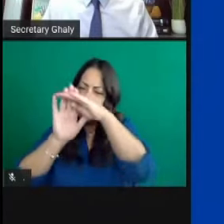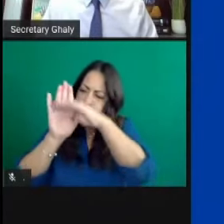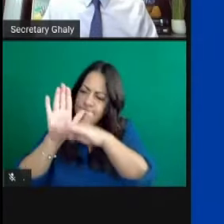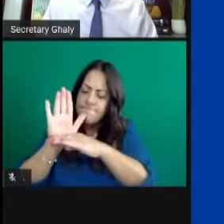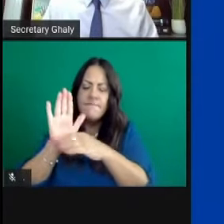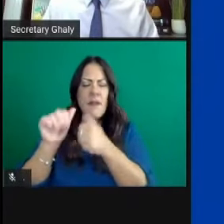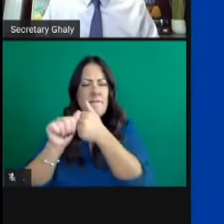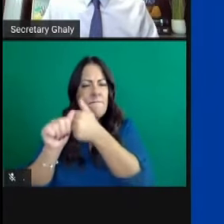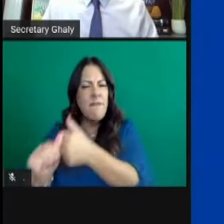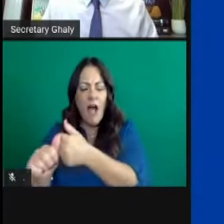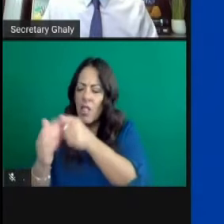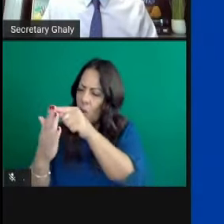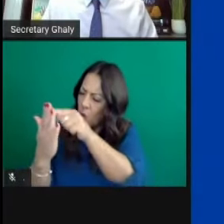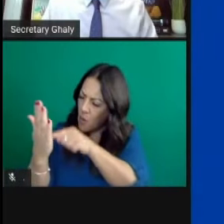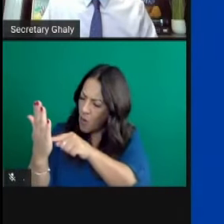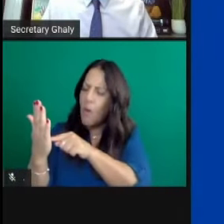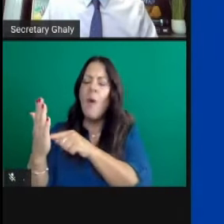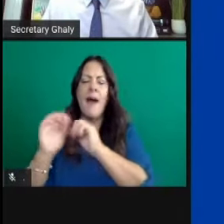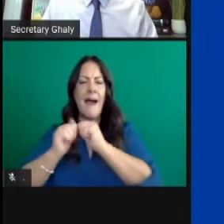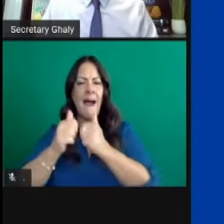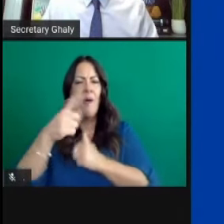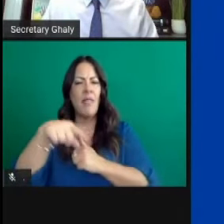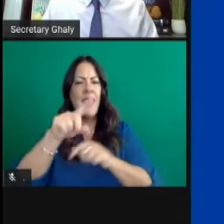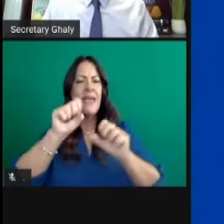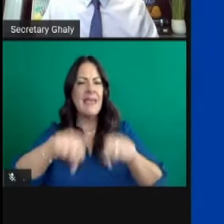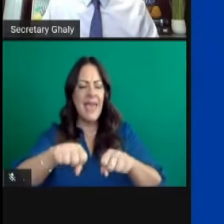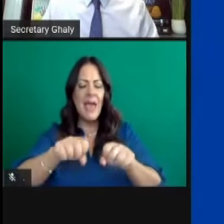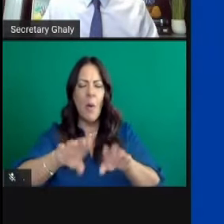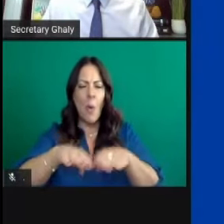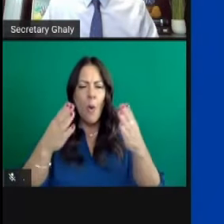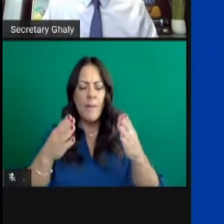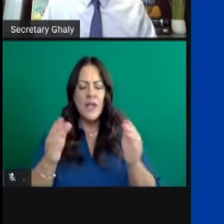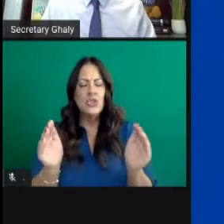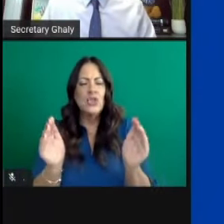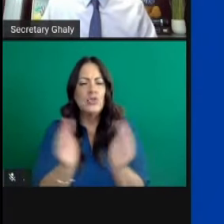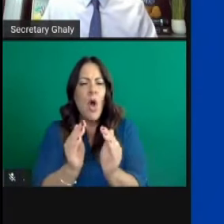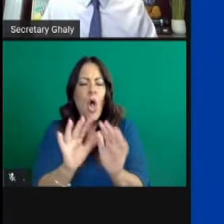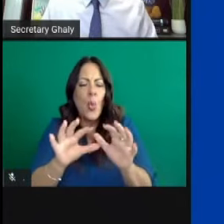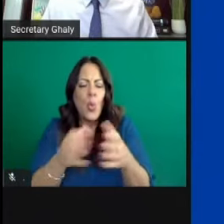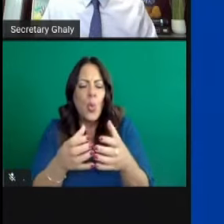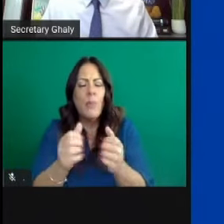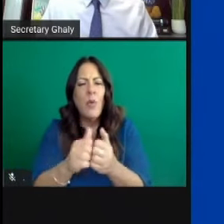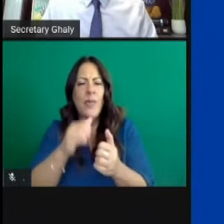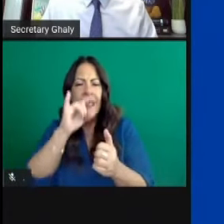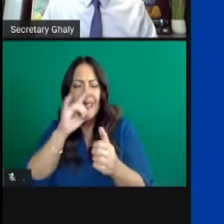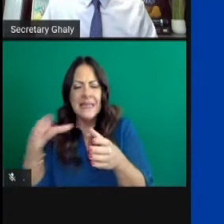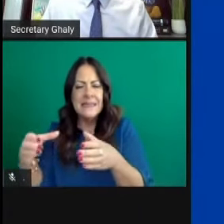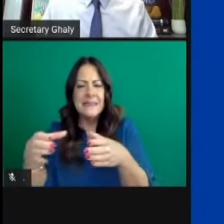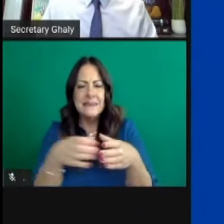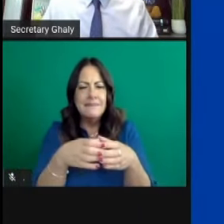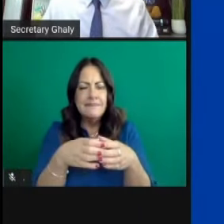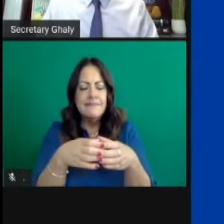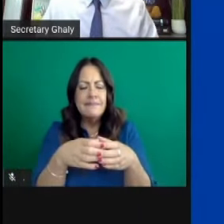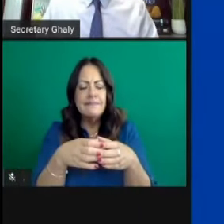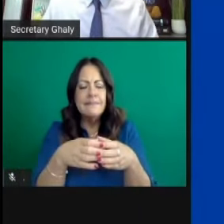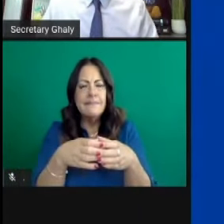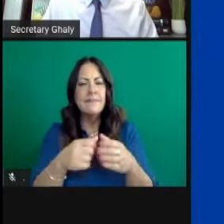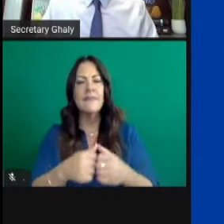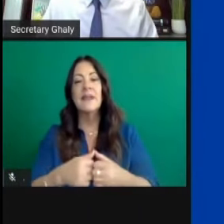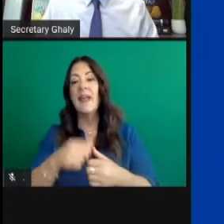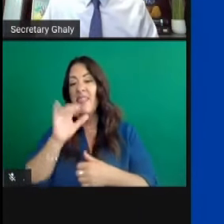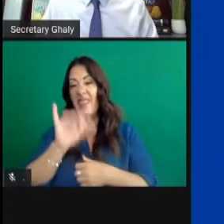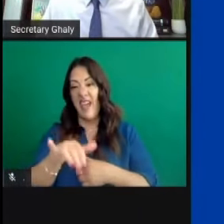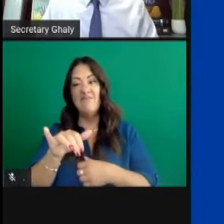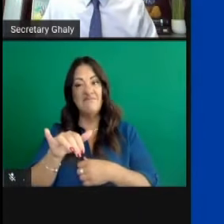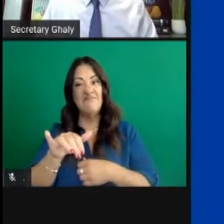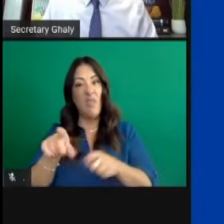can return to educational environments safely. And these, again, are happening in purple tier